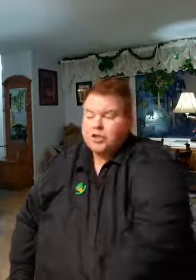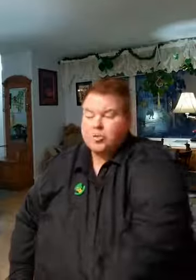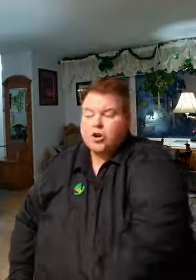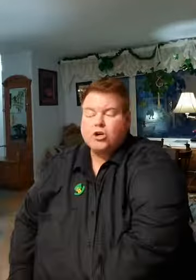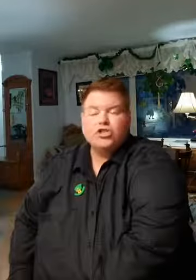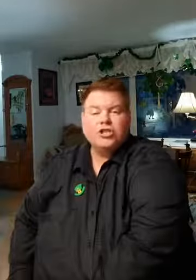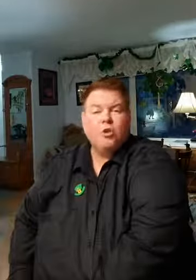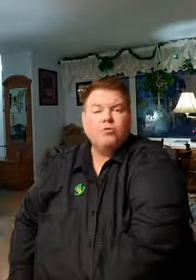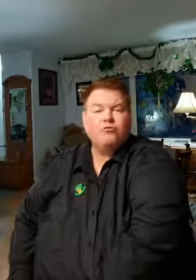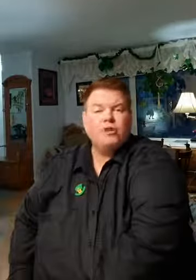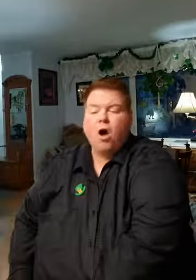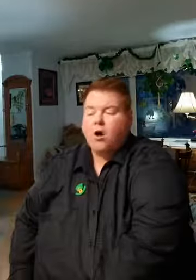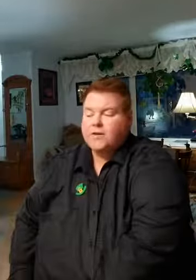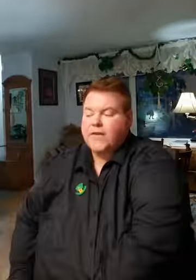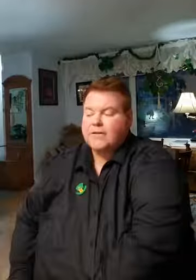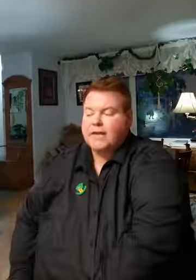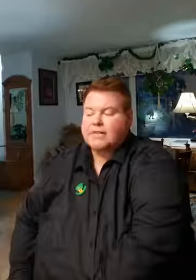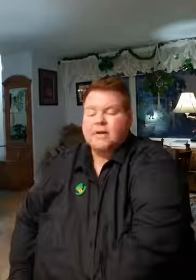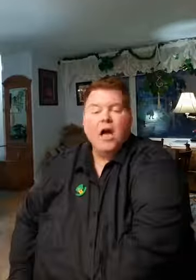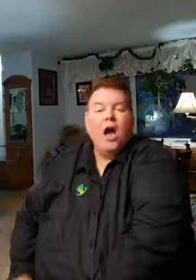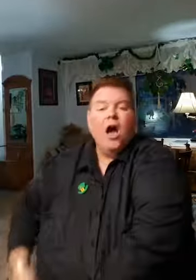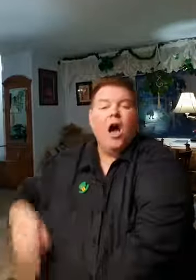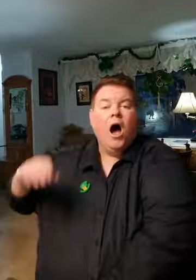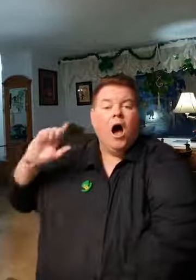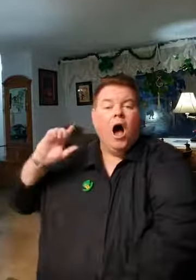going to just go through the octave like this.